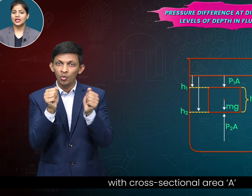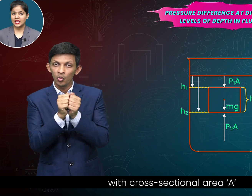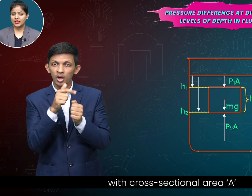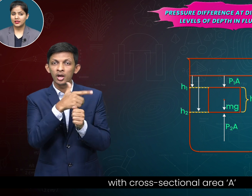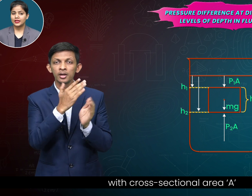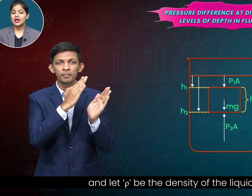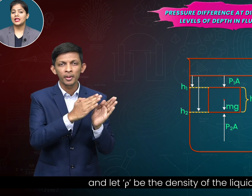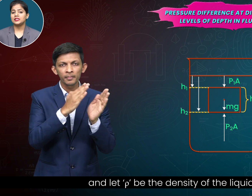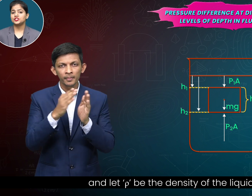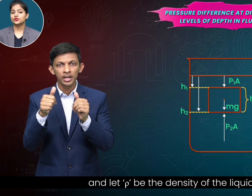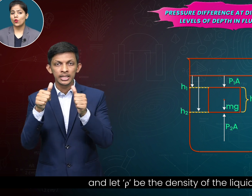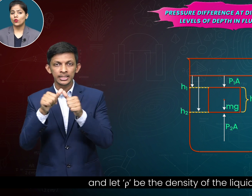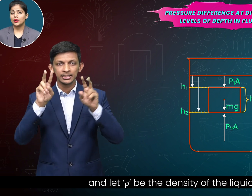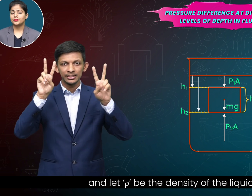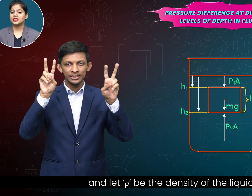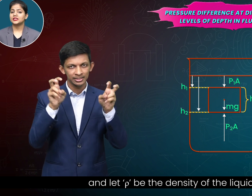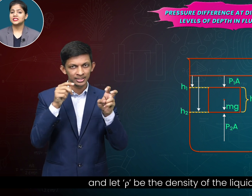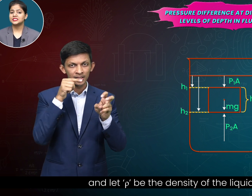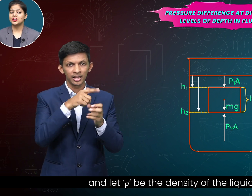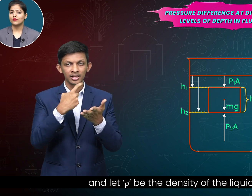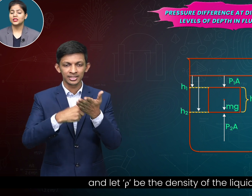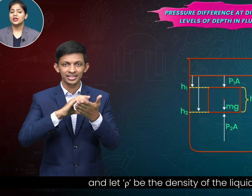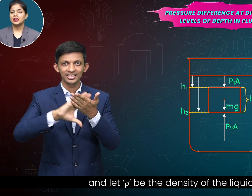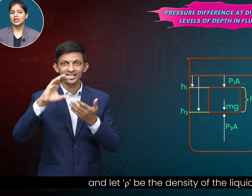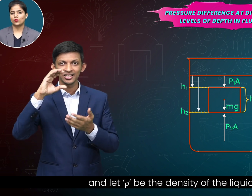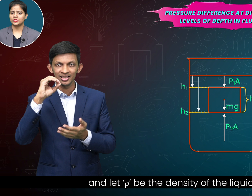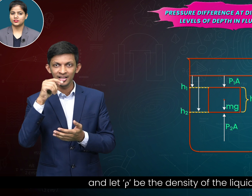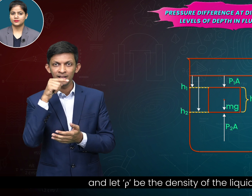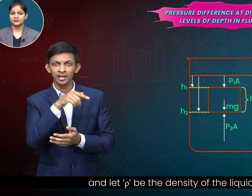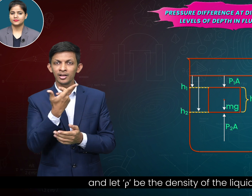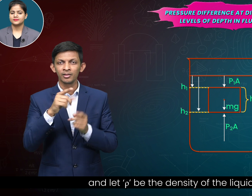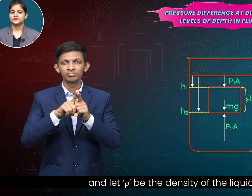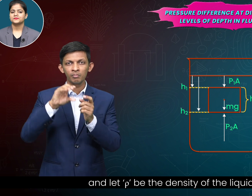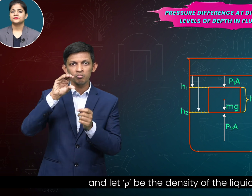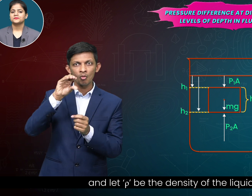A and let rho be the density of the liquid.